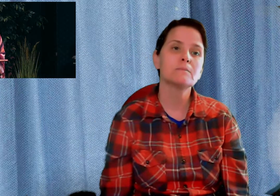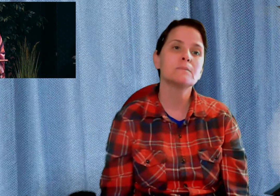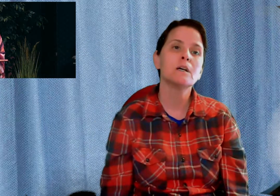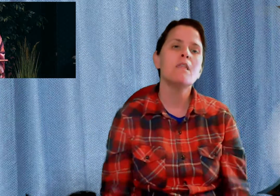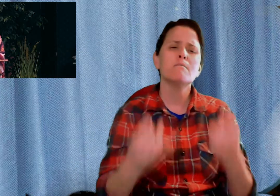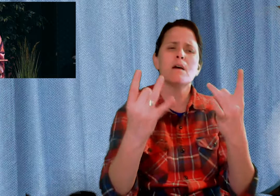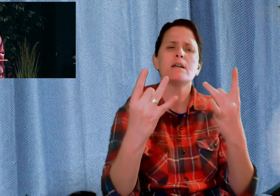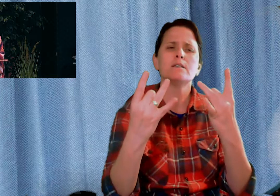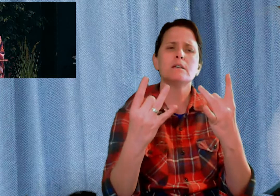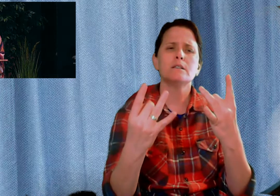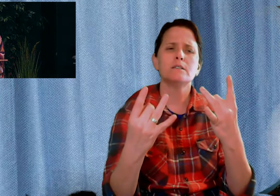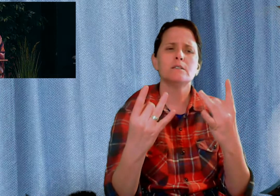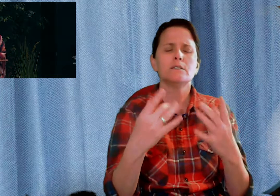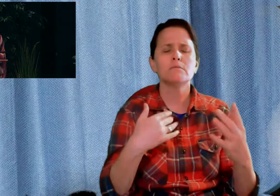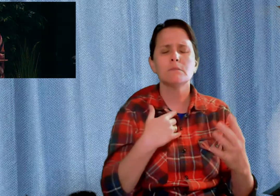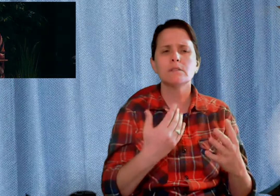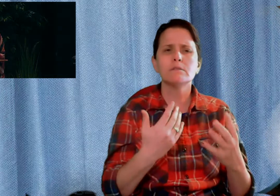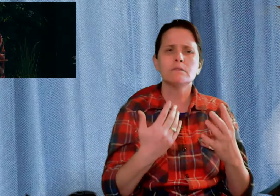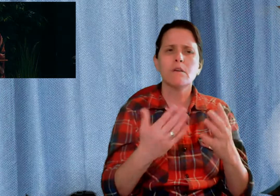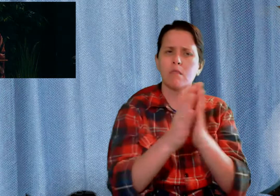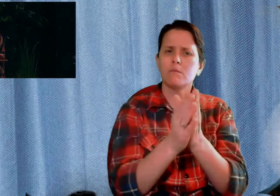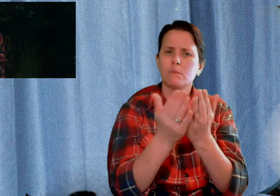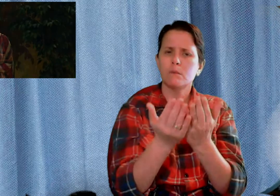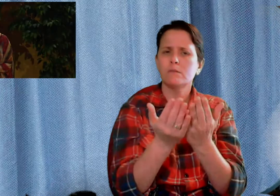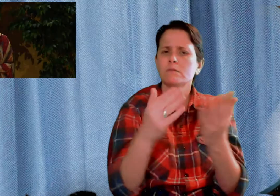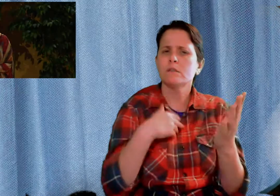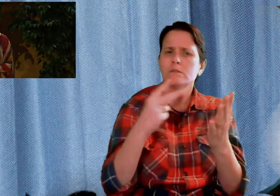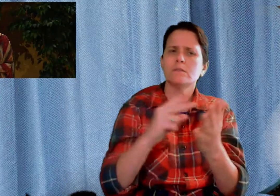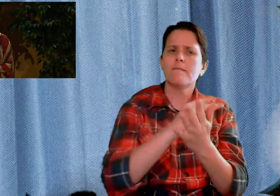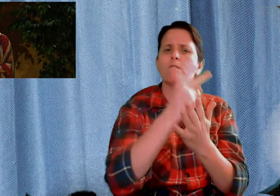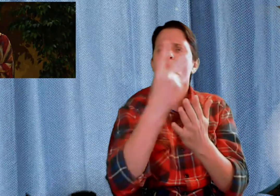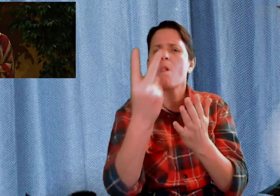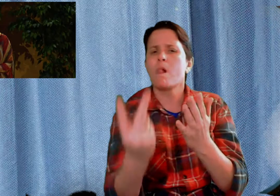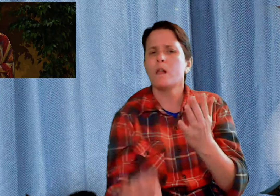Ease. So let's go ahead and move into that space now.